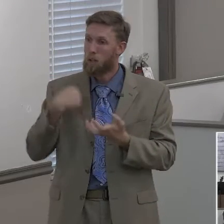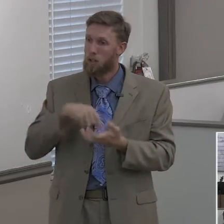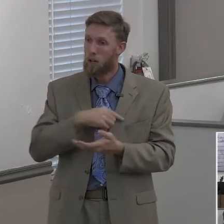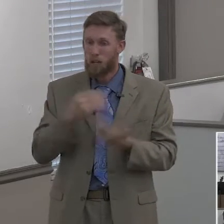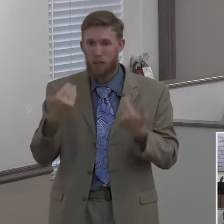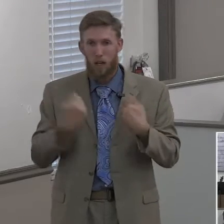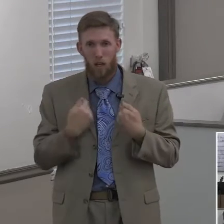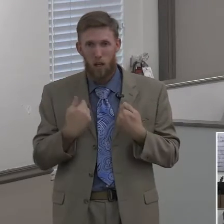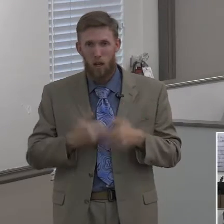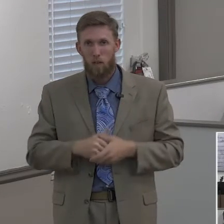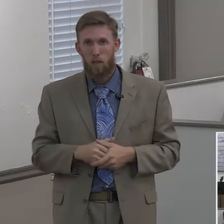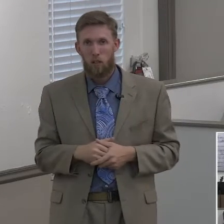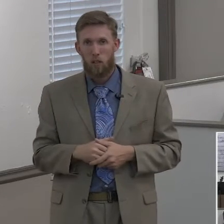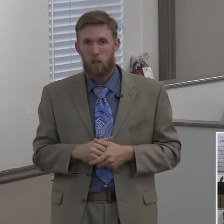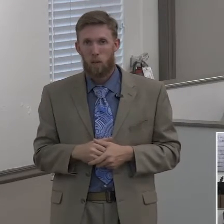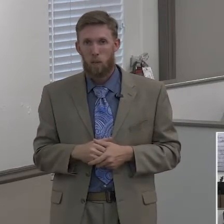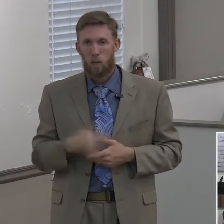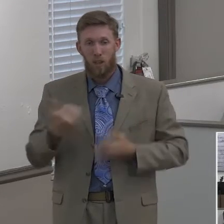Joy